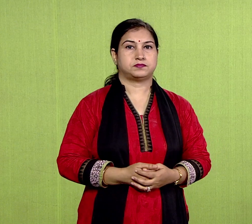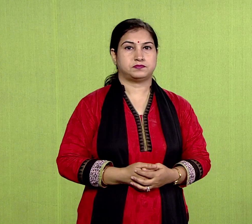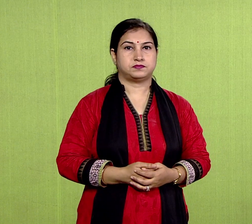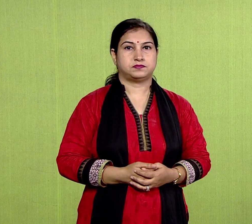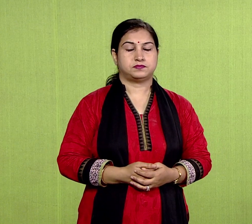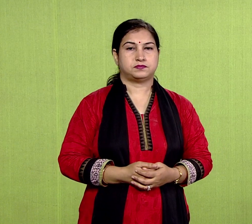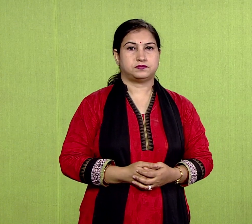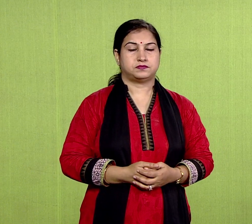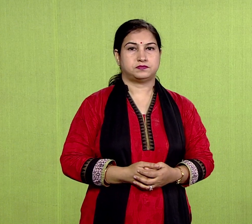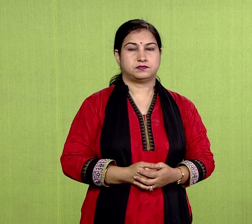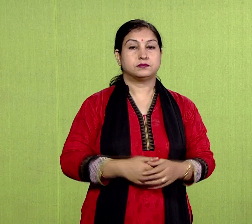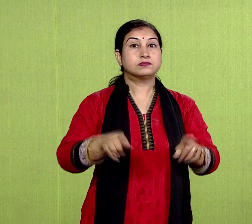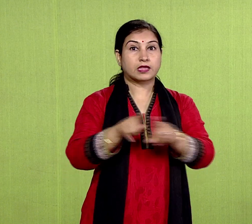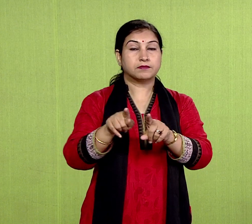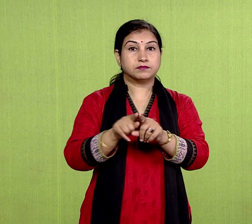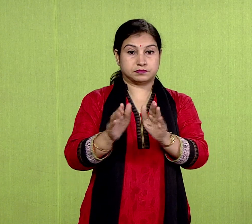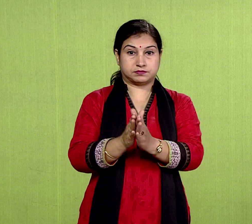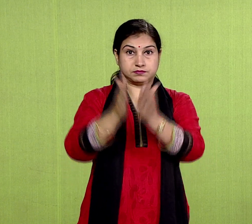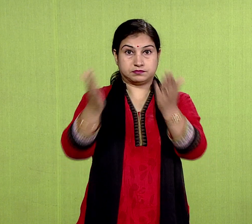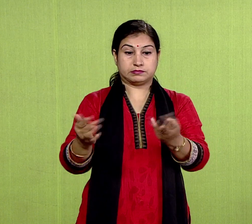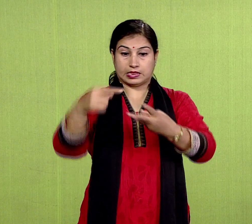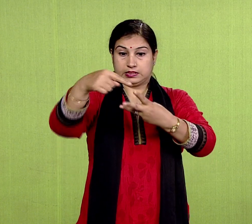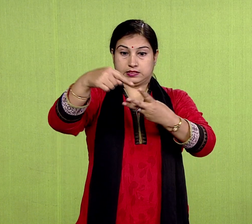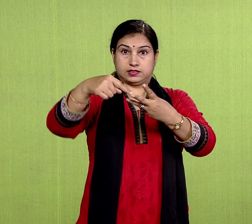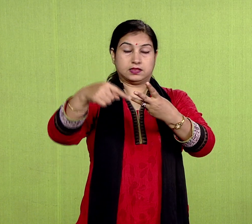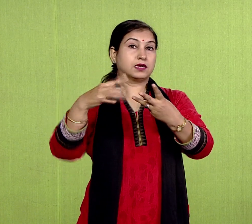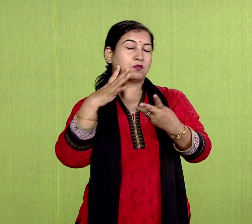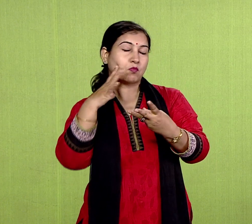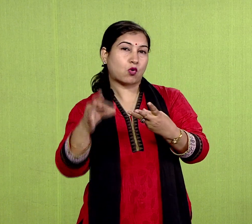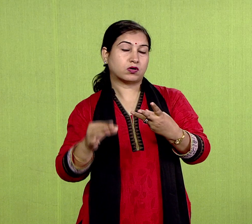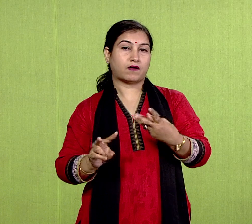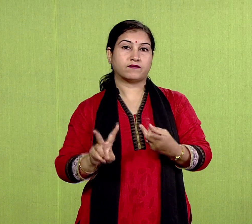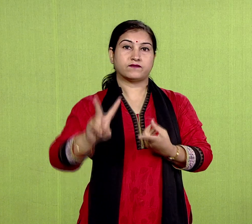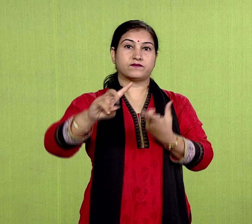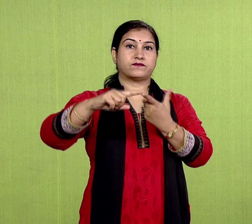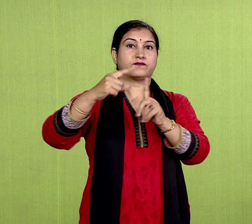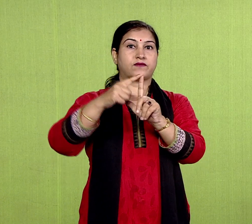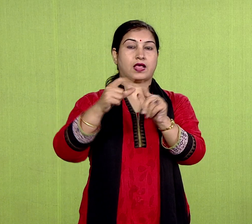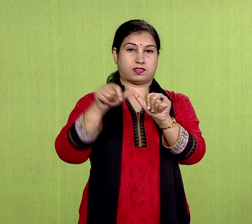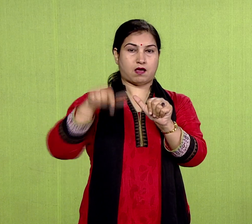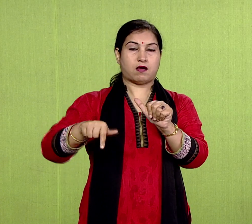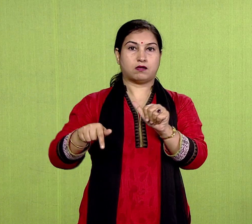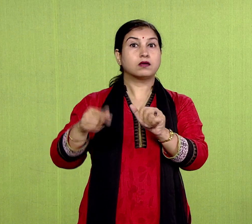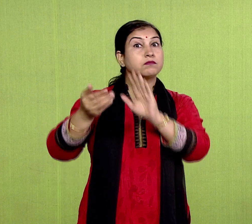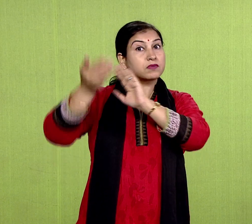The three Vedas, which were composed during this later Vedic periods,